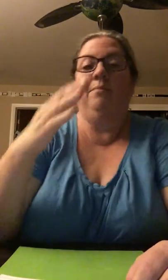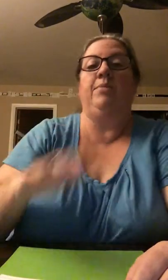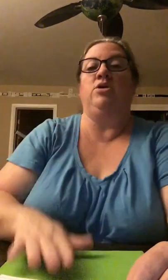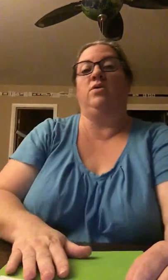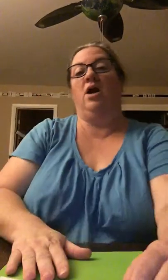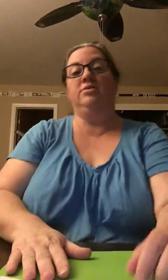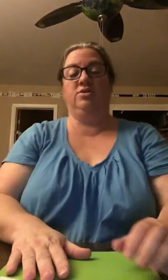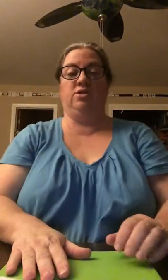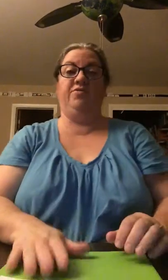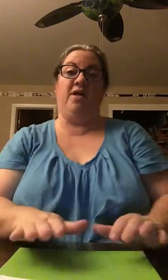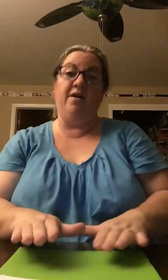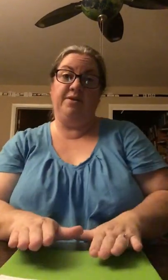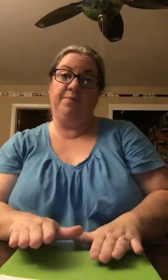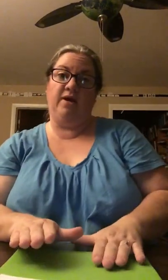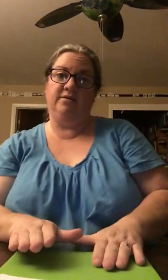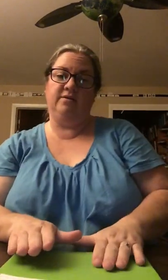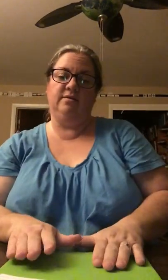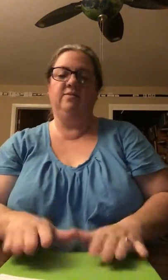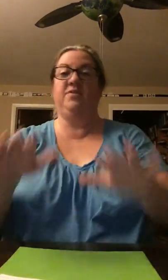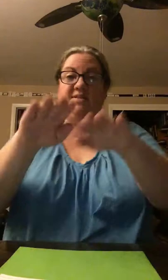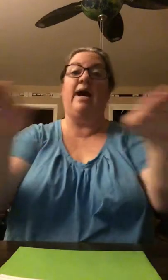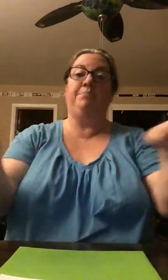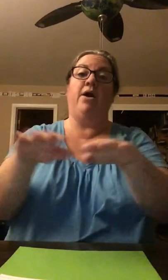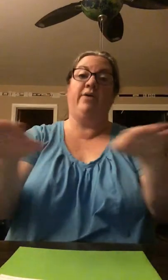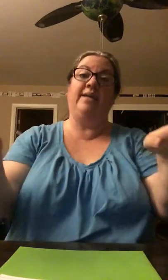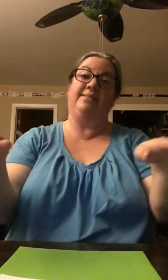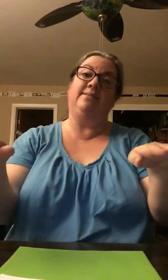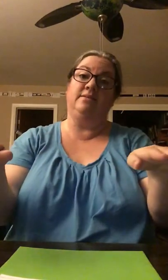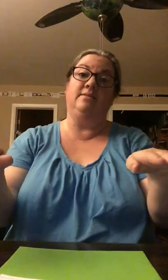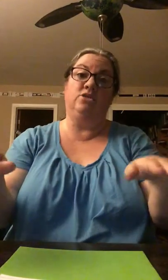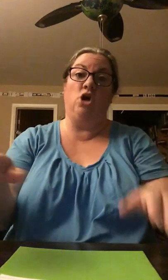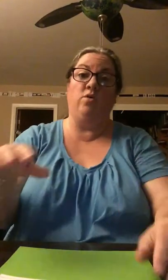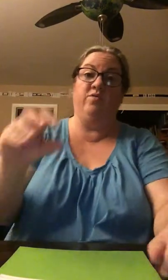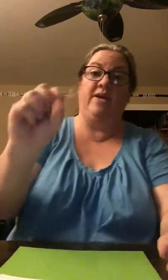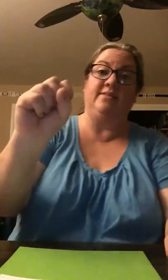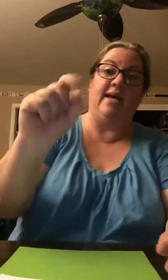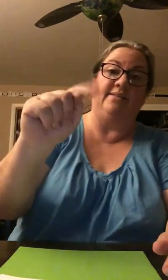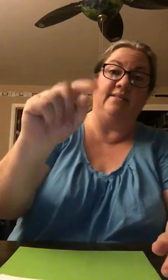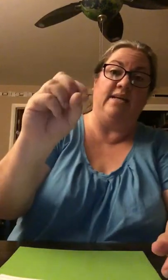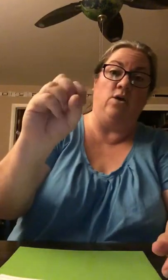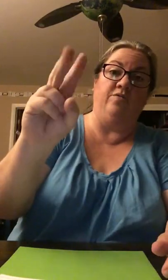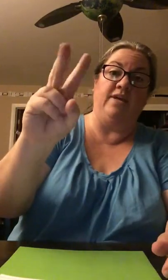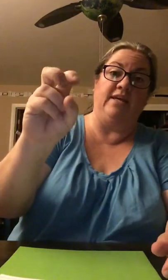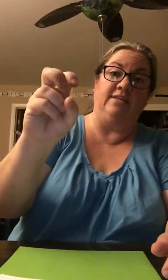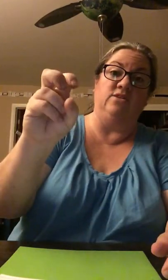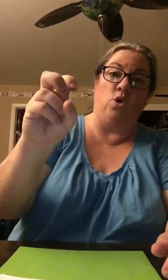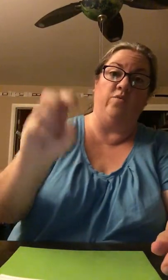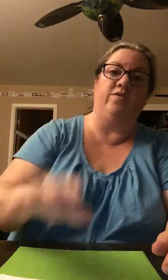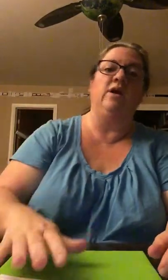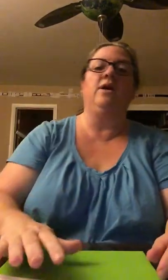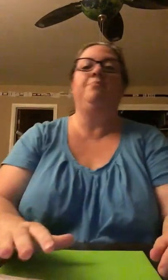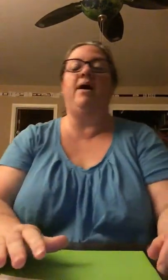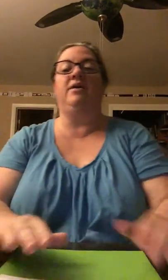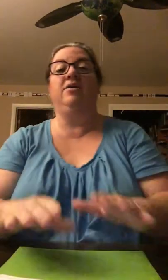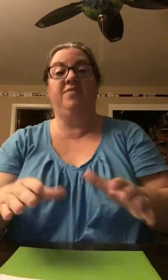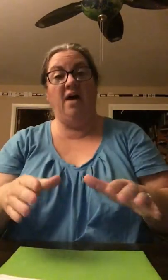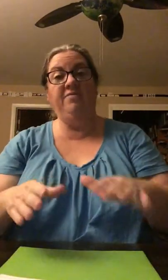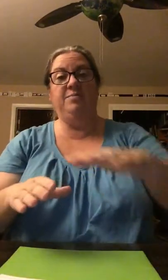But you could also do for the oven part, for the top part, it's stove. It's S-T-O-V-E, stove. But for the oven